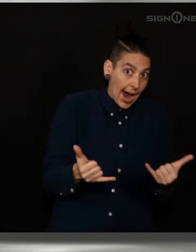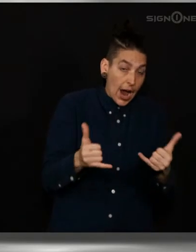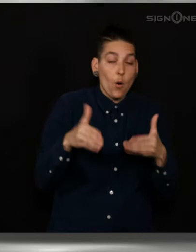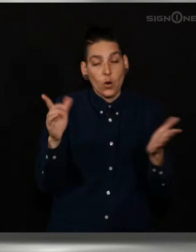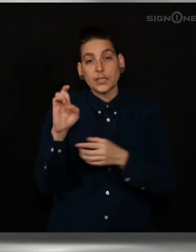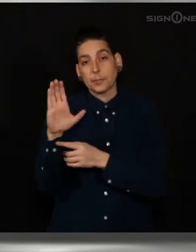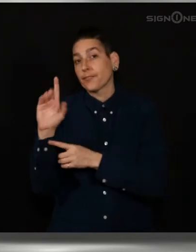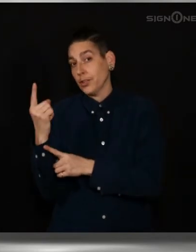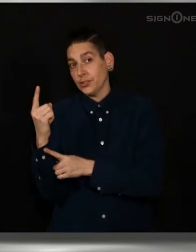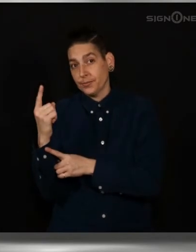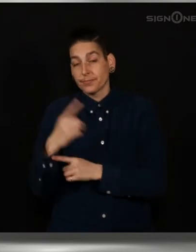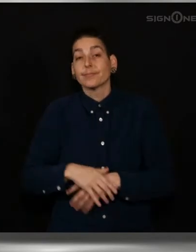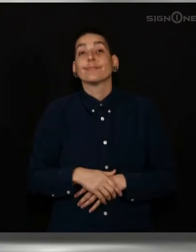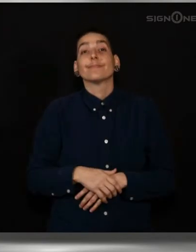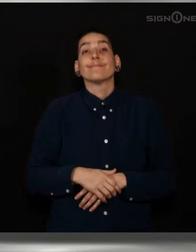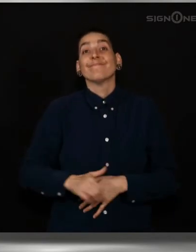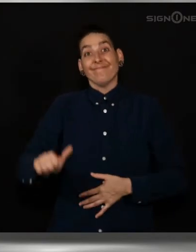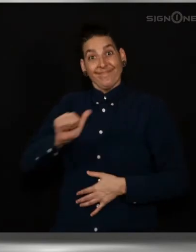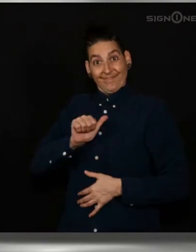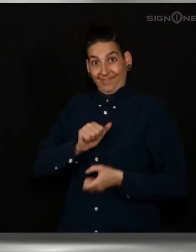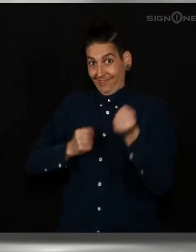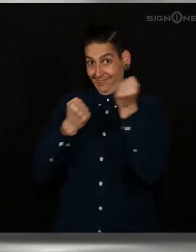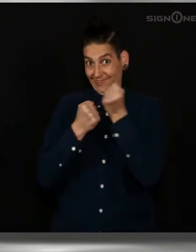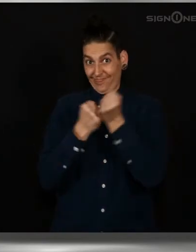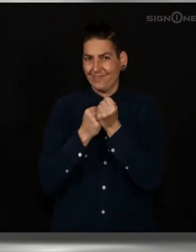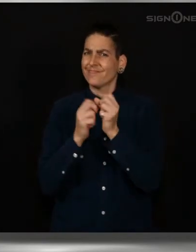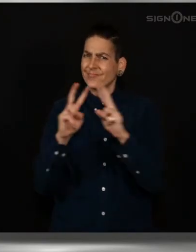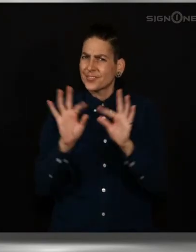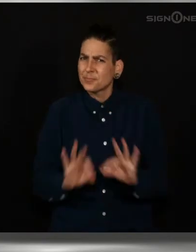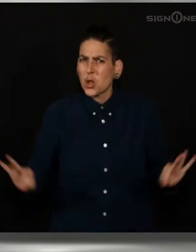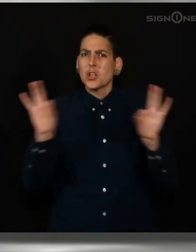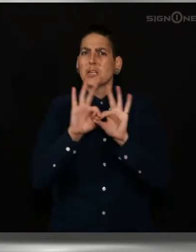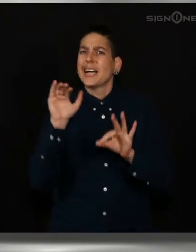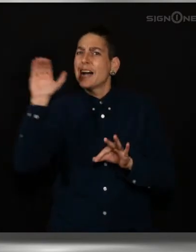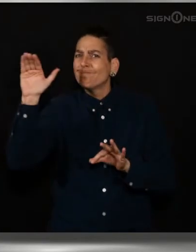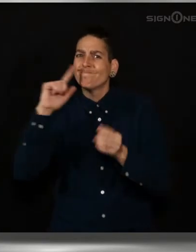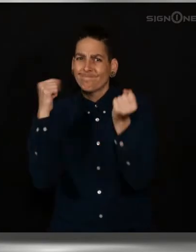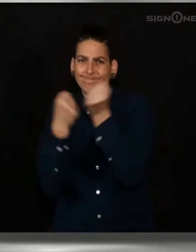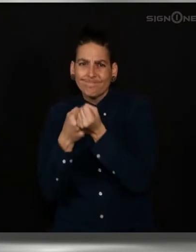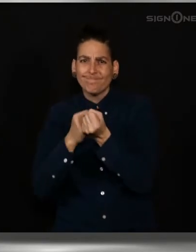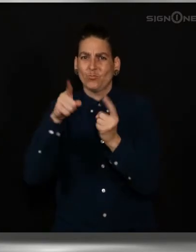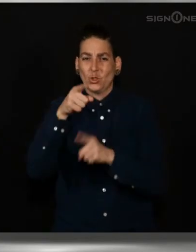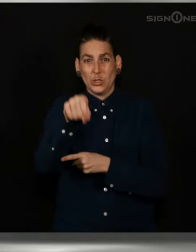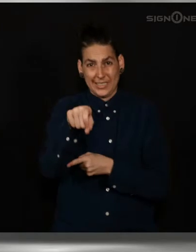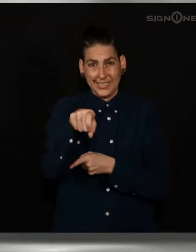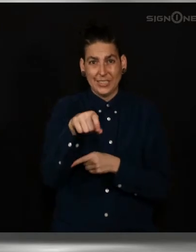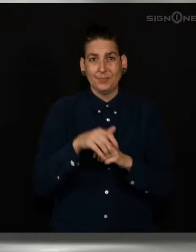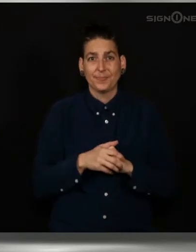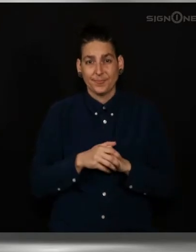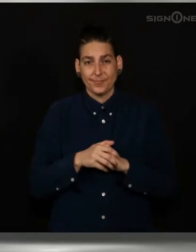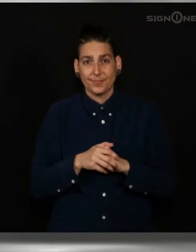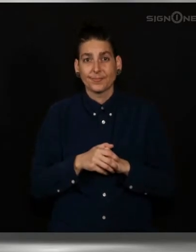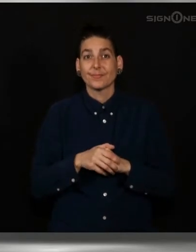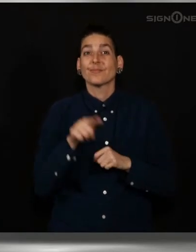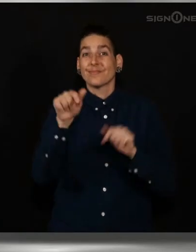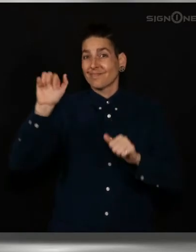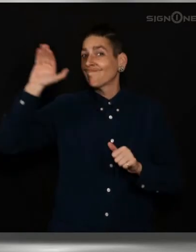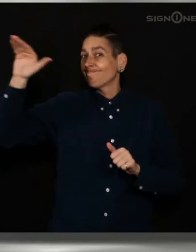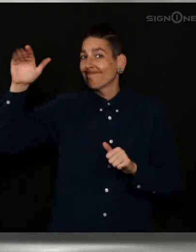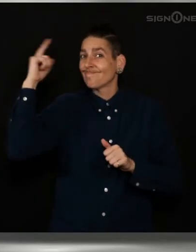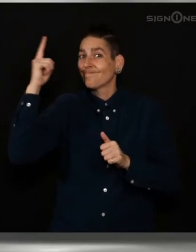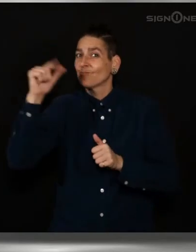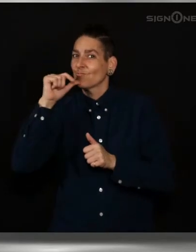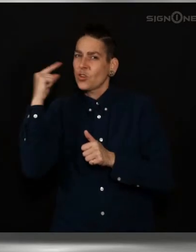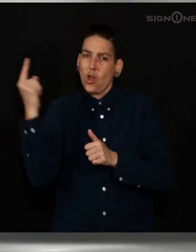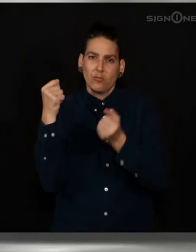1st. As a self-advocate, it's important to ask for support when you need it. You may want to ask someone who usually supports you to help with